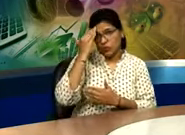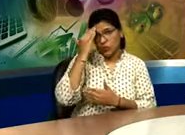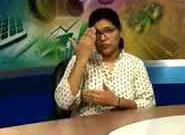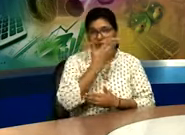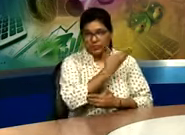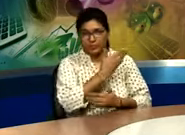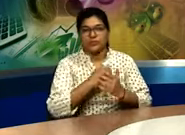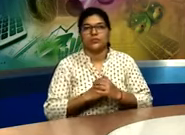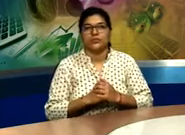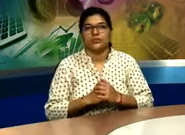Do you all know her?